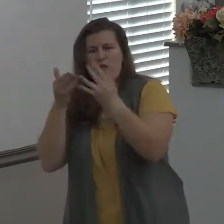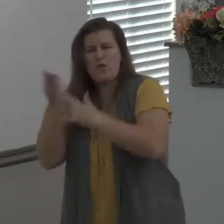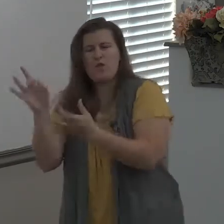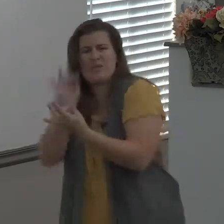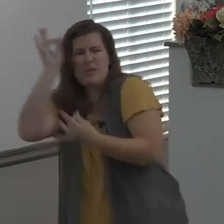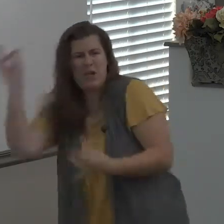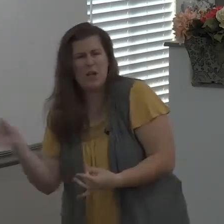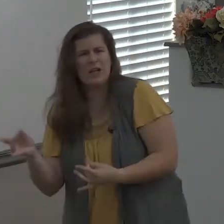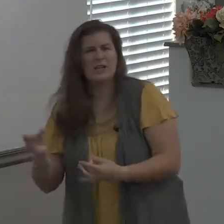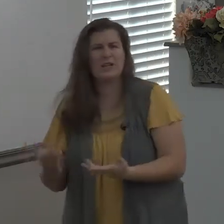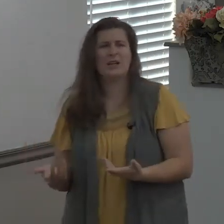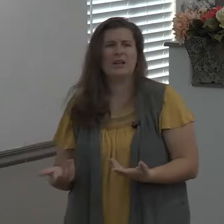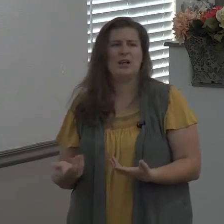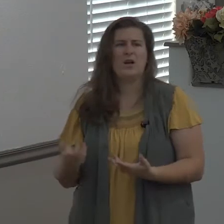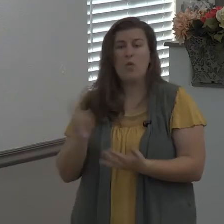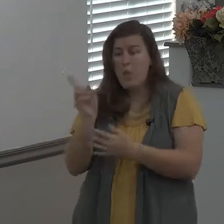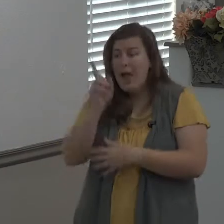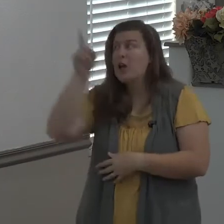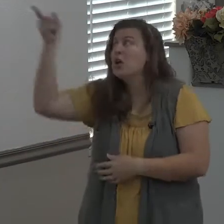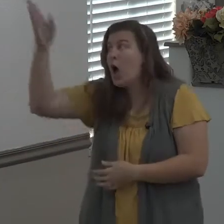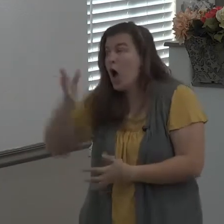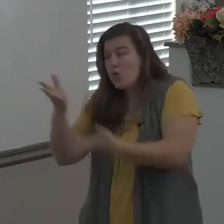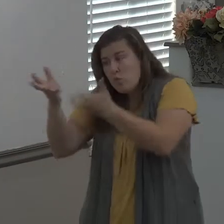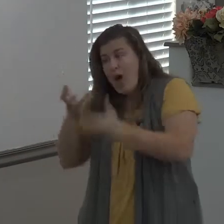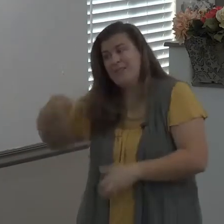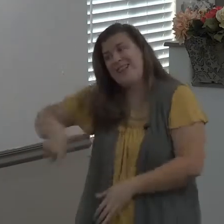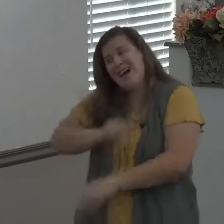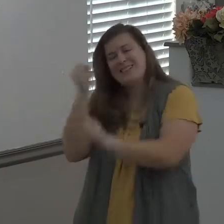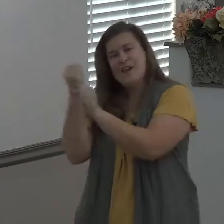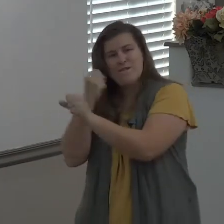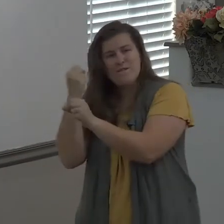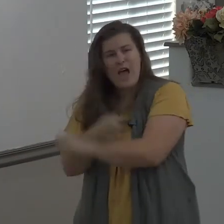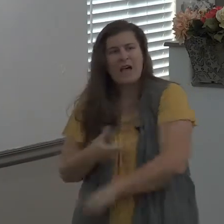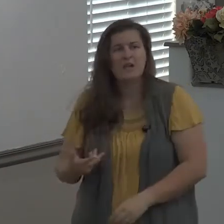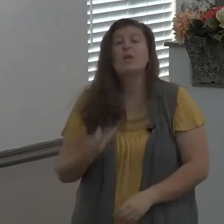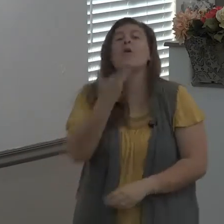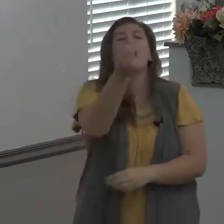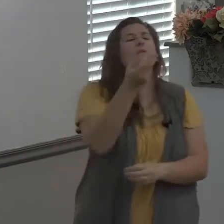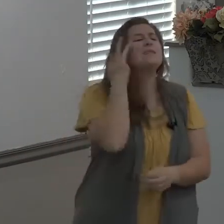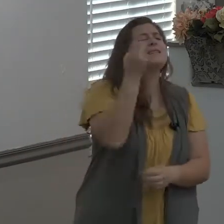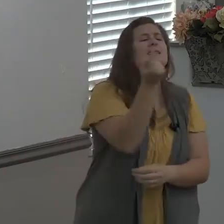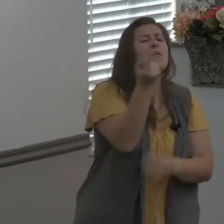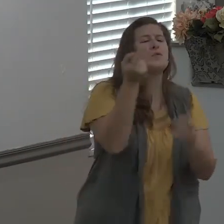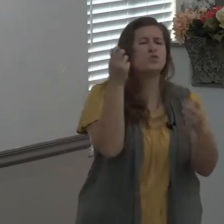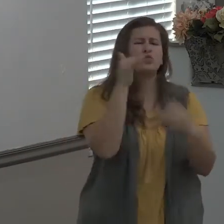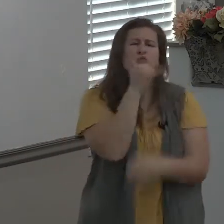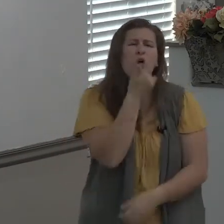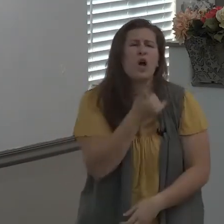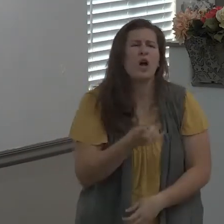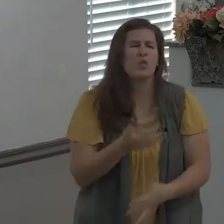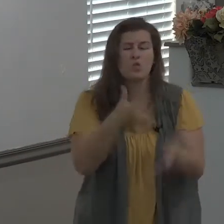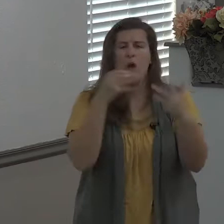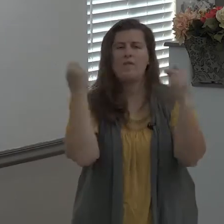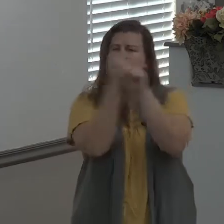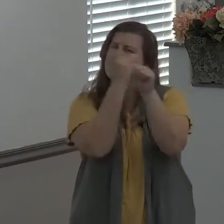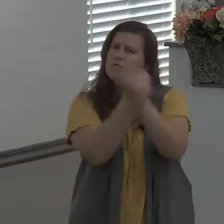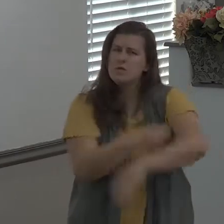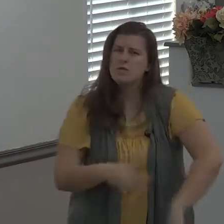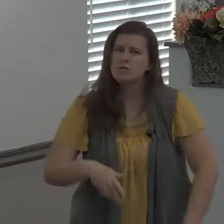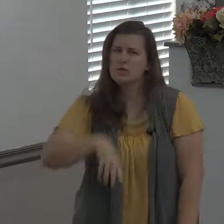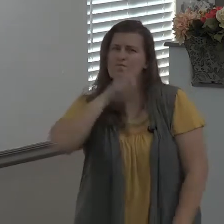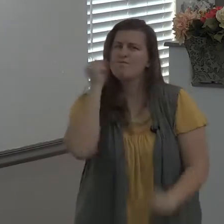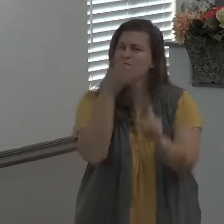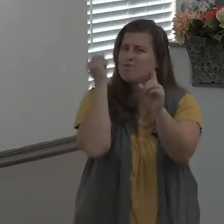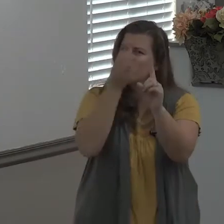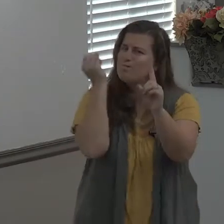the fight to the physical world instead of keeping it in the spiritual realm, which is where God has it. We want to go out and we see